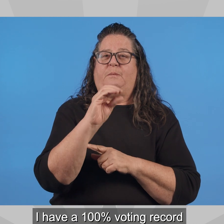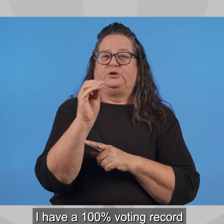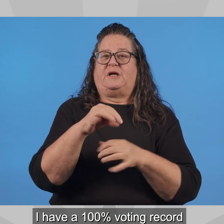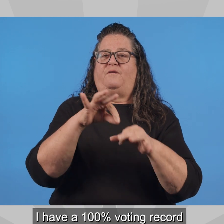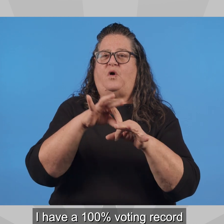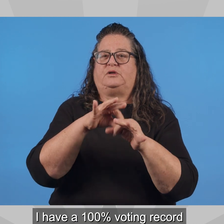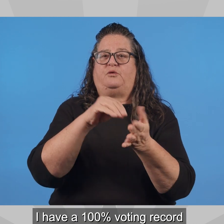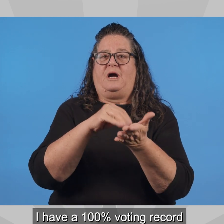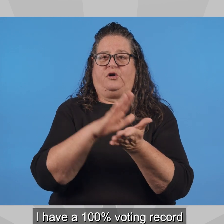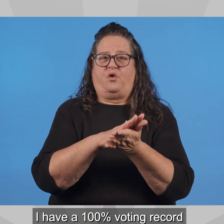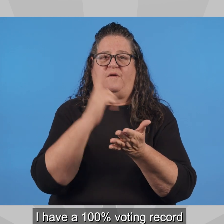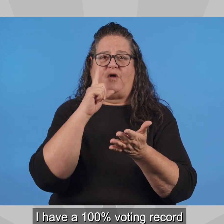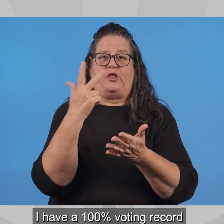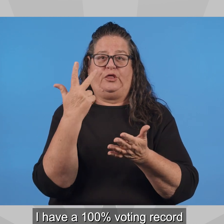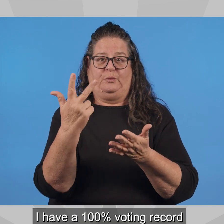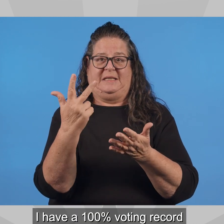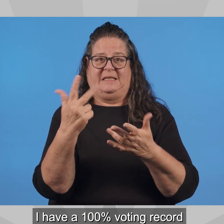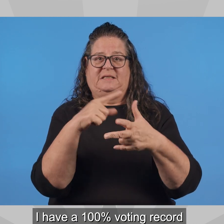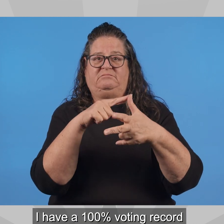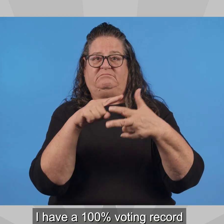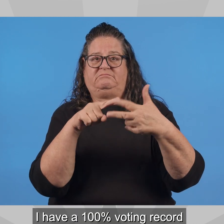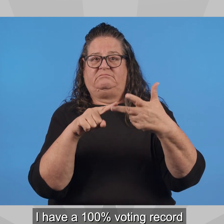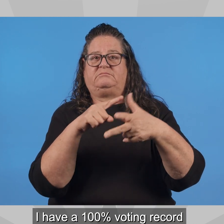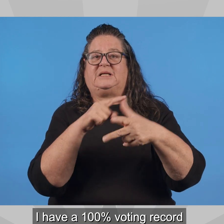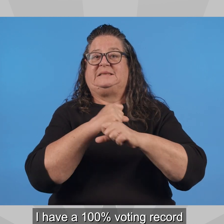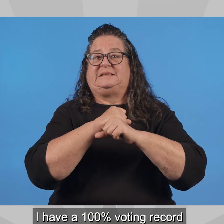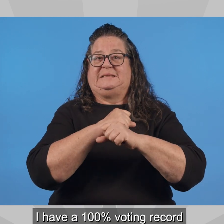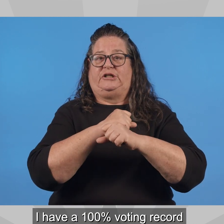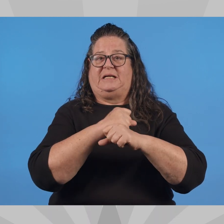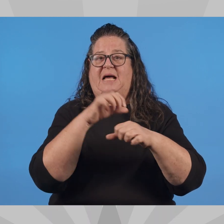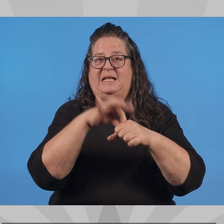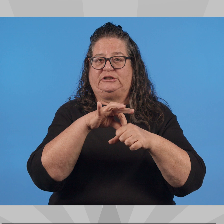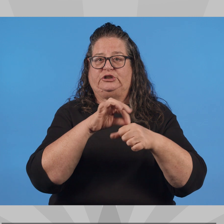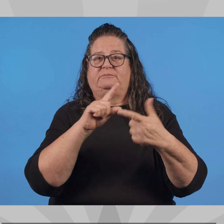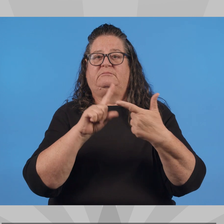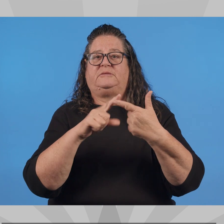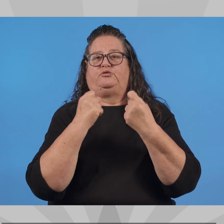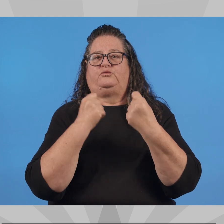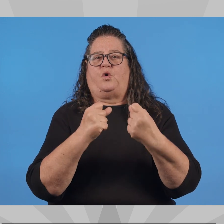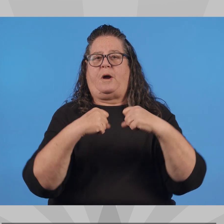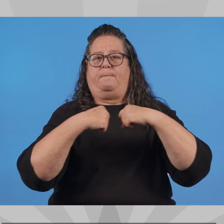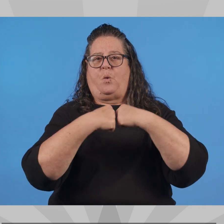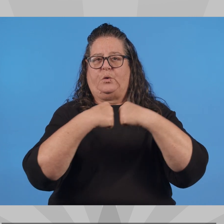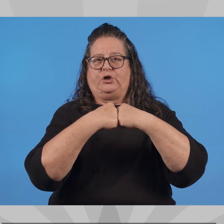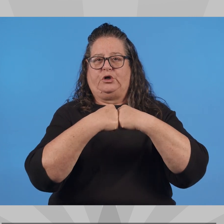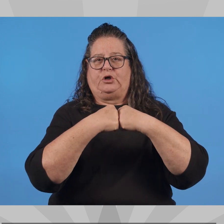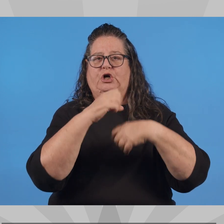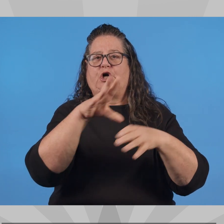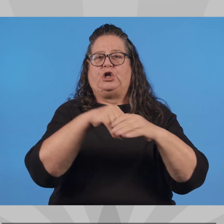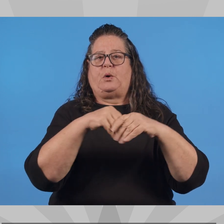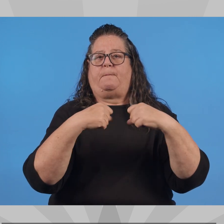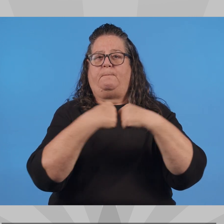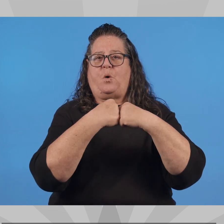I have a 100% voting record for secure elections, a strong border, including